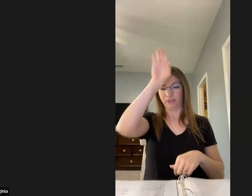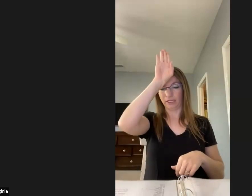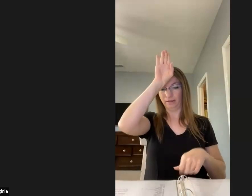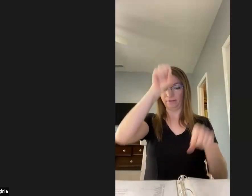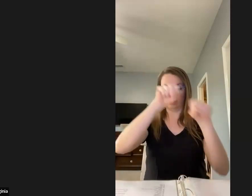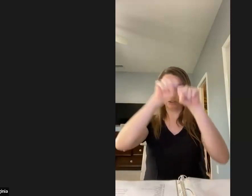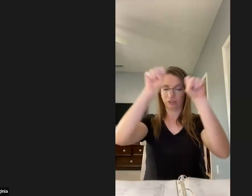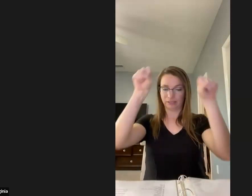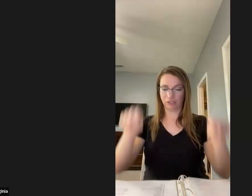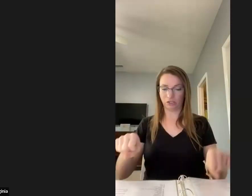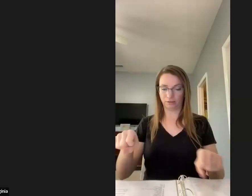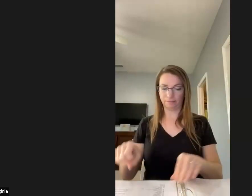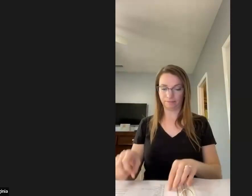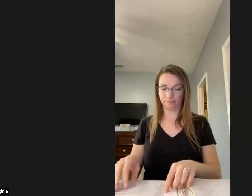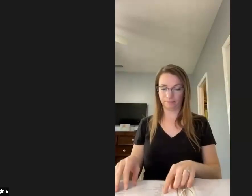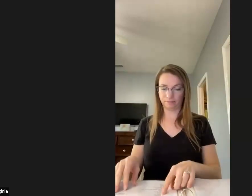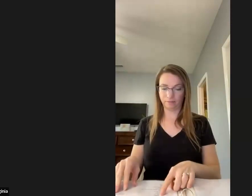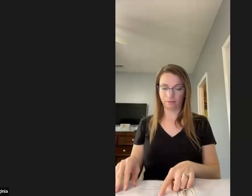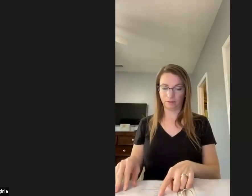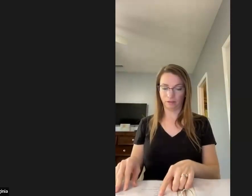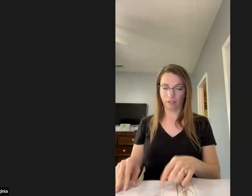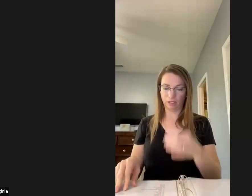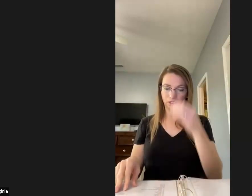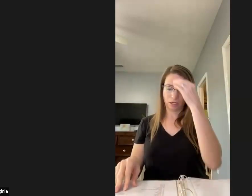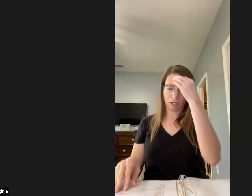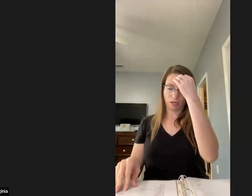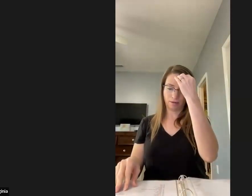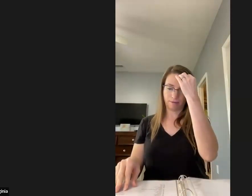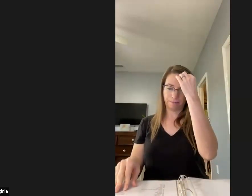Okay. Fire station. Right.